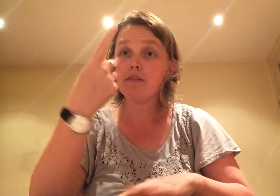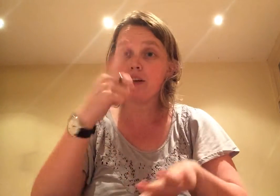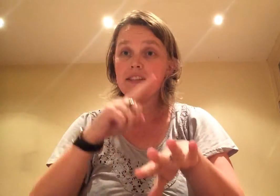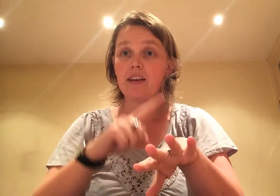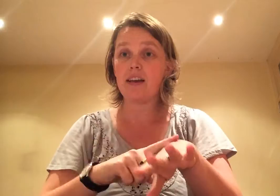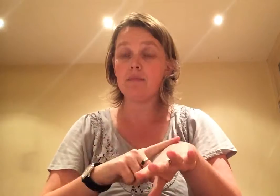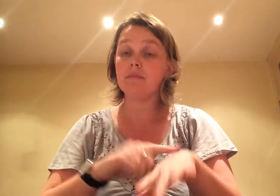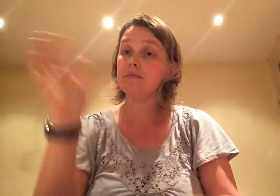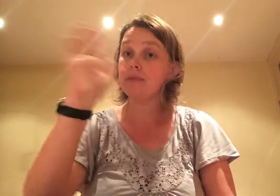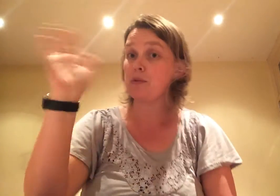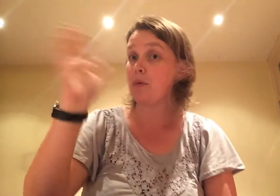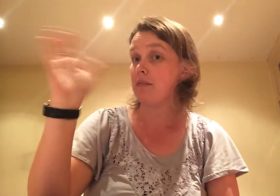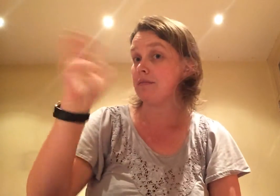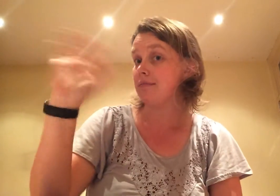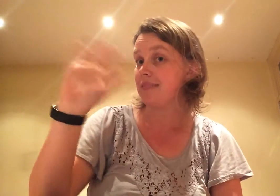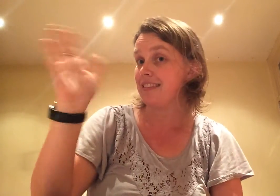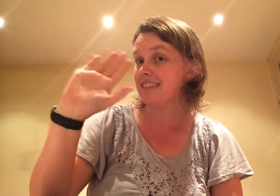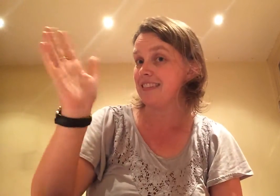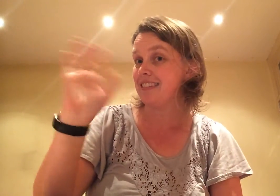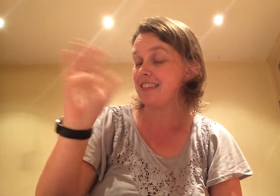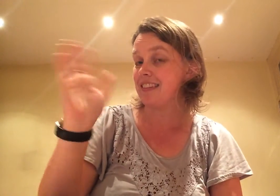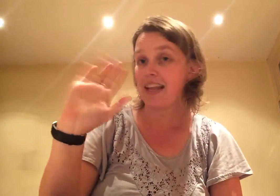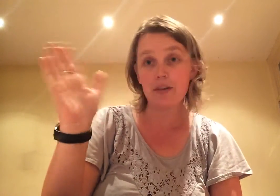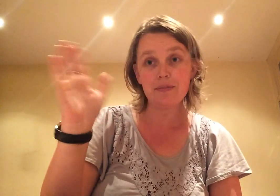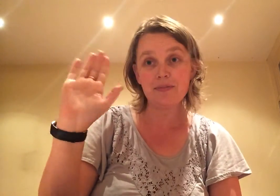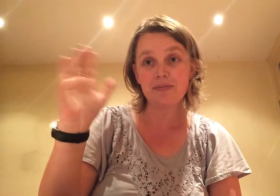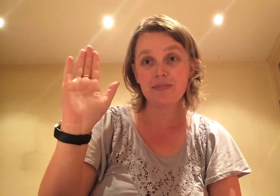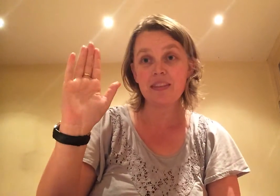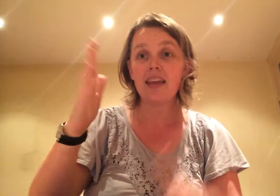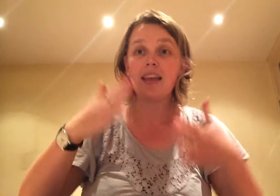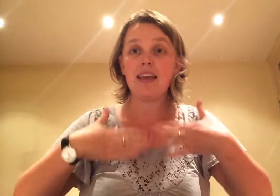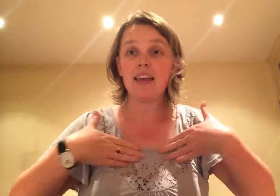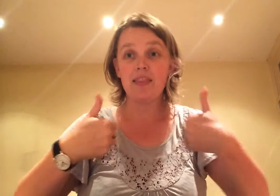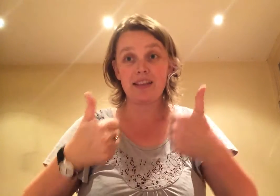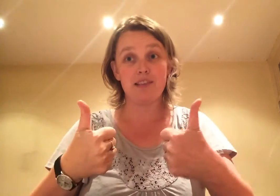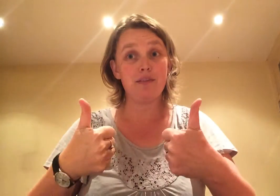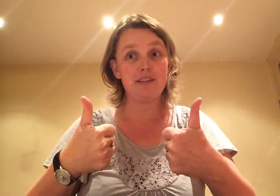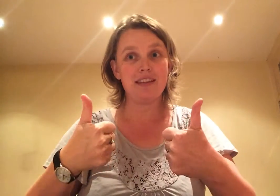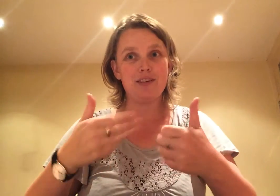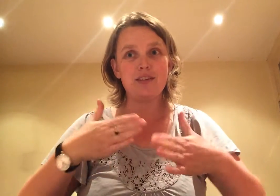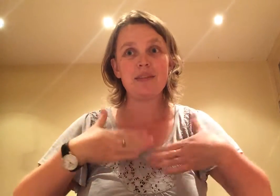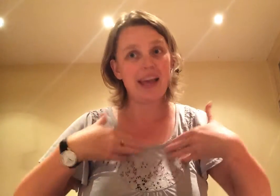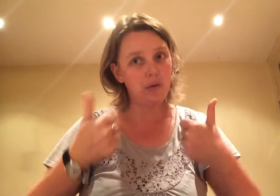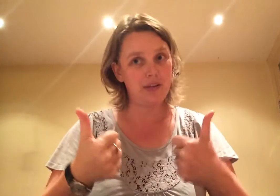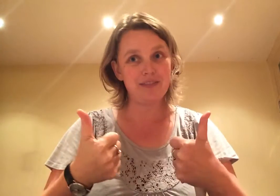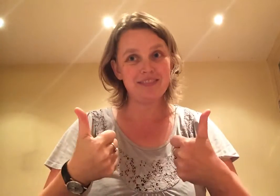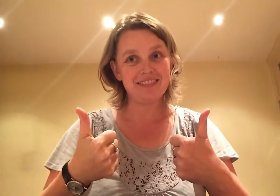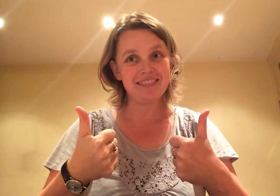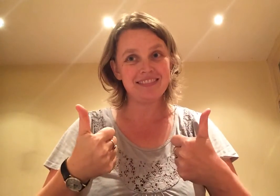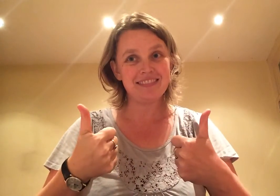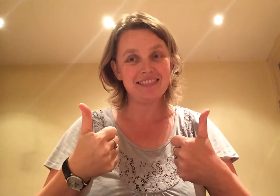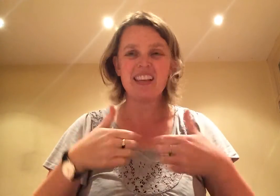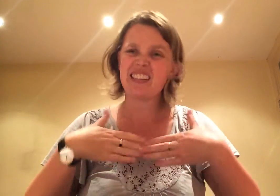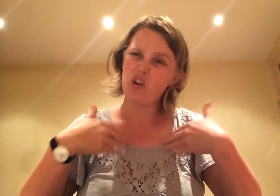first time, you just wave hello, and that's the first thing you do. How are you? It's like saying all